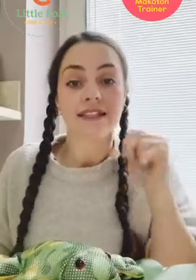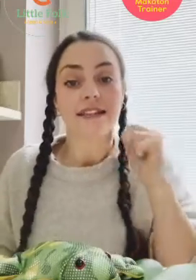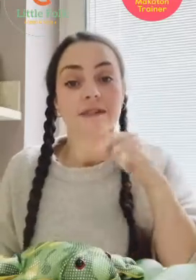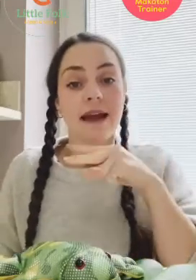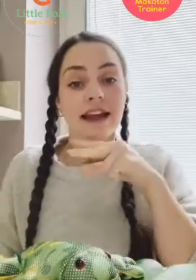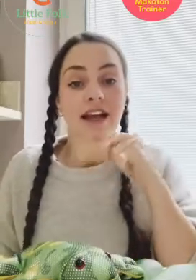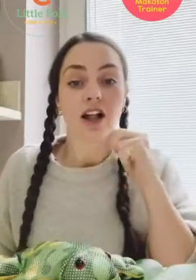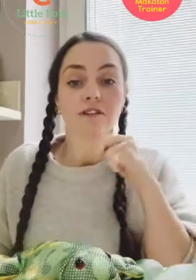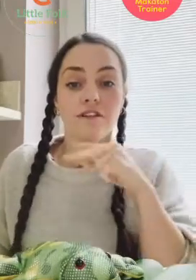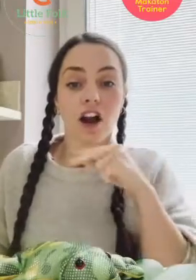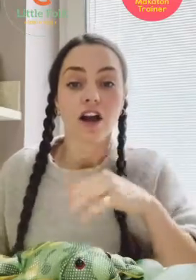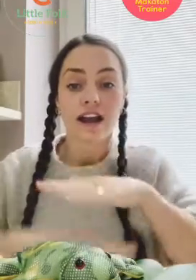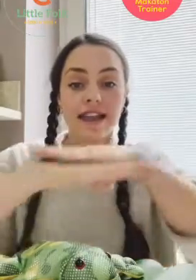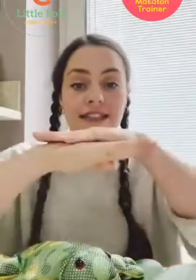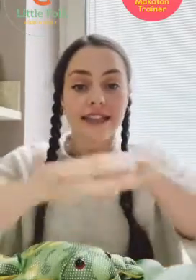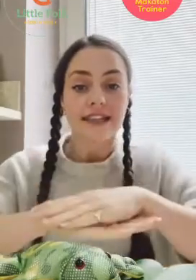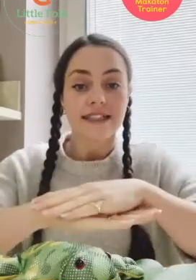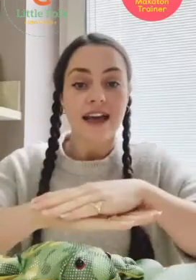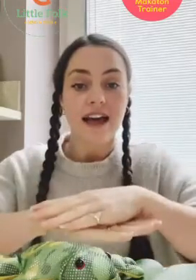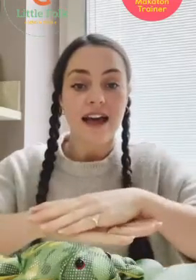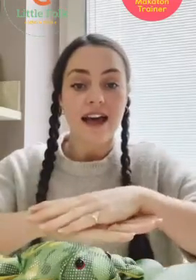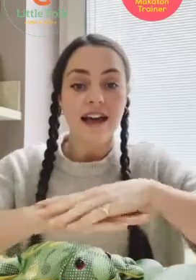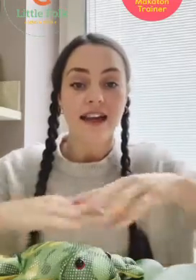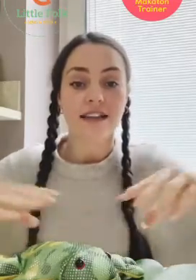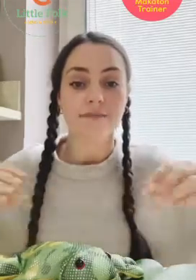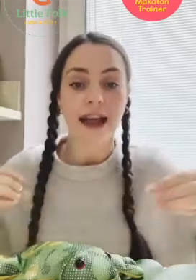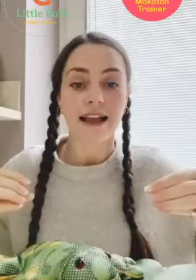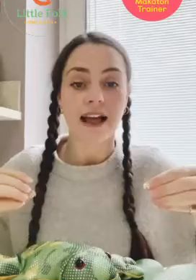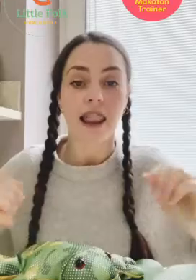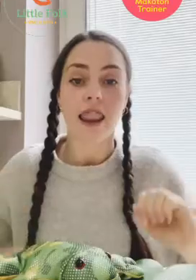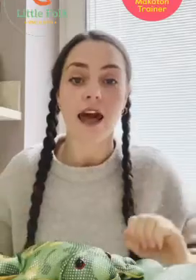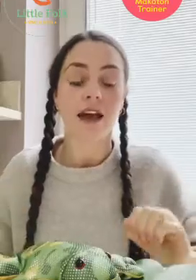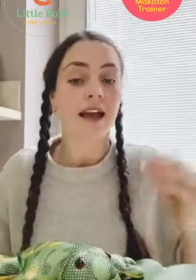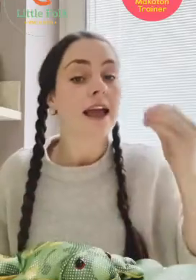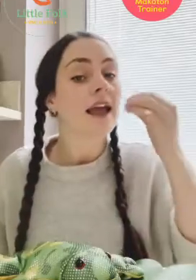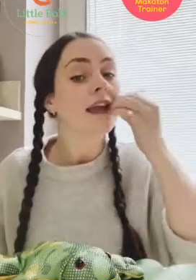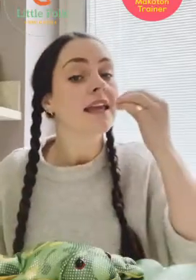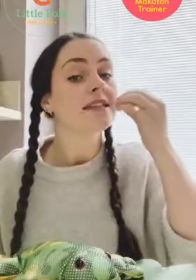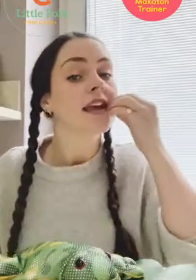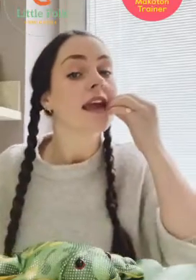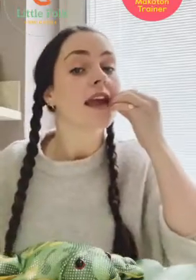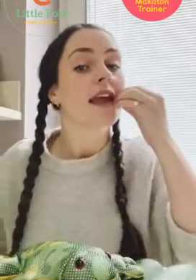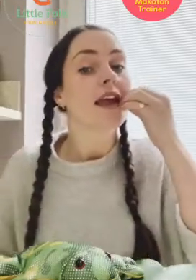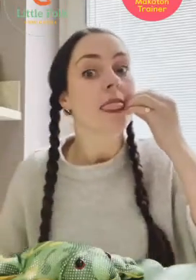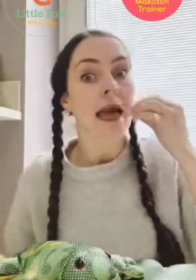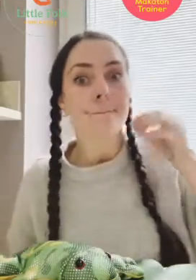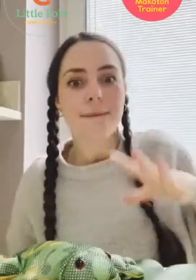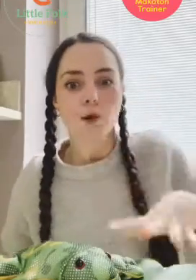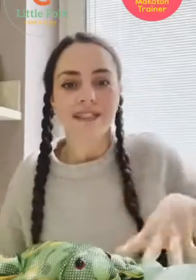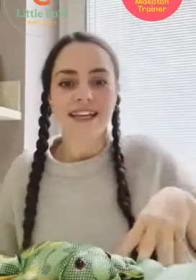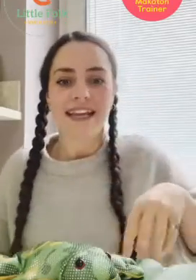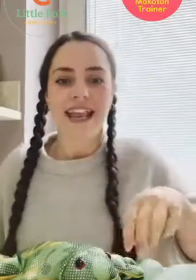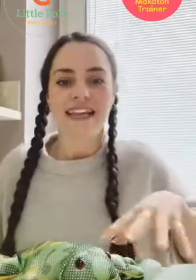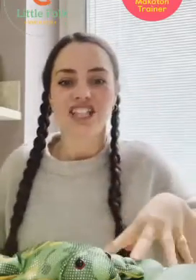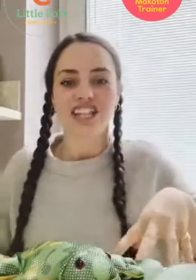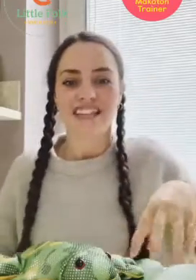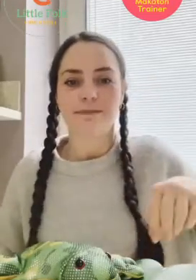little speckled frog sat on a speckled log, eating the most delicious